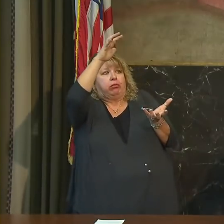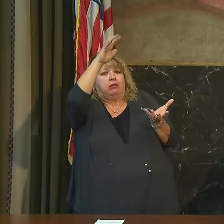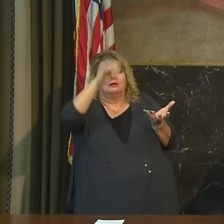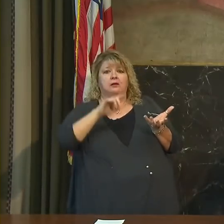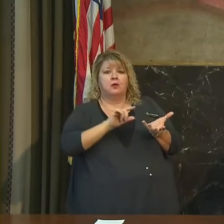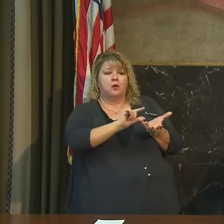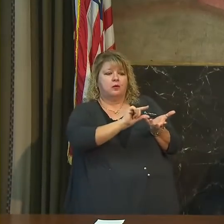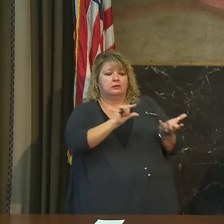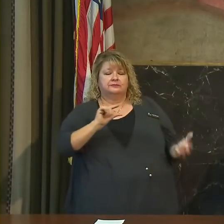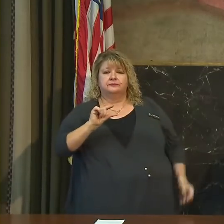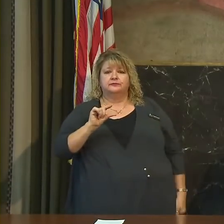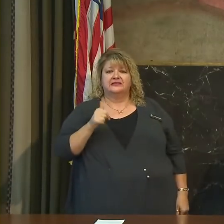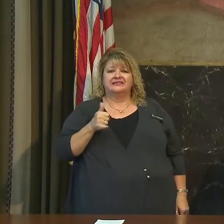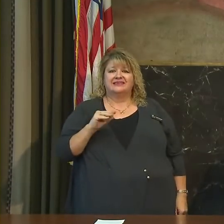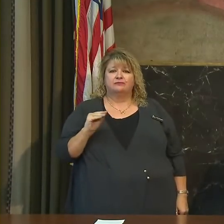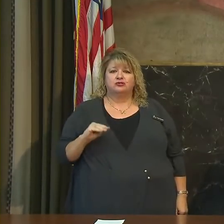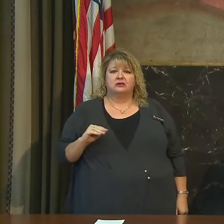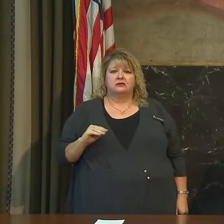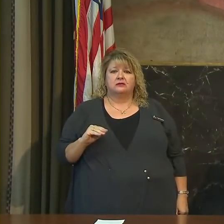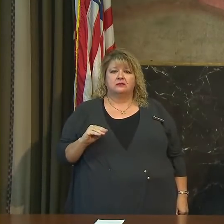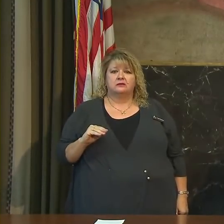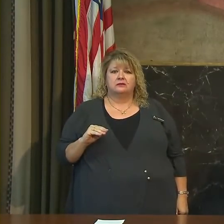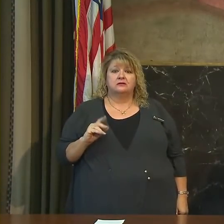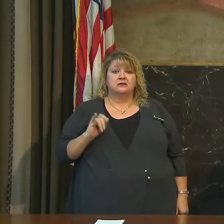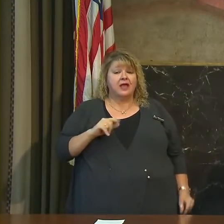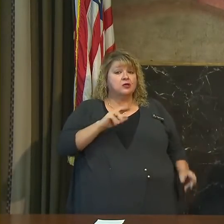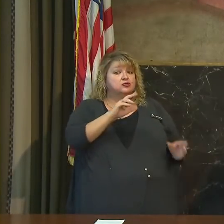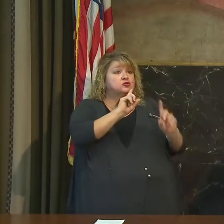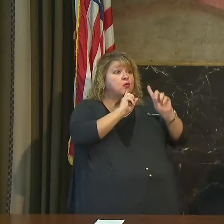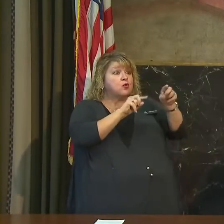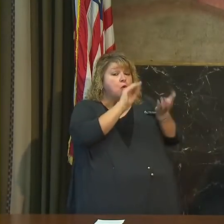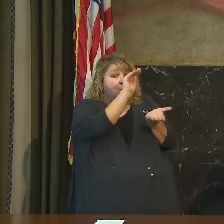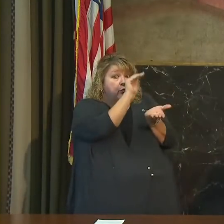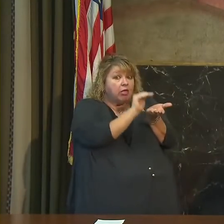And yet we have the highest growth rate in cases in the country.